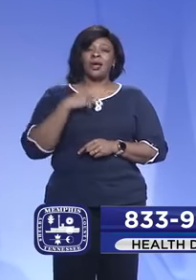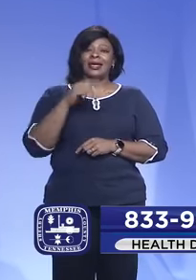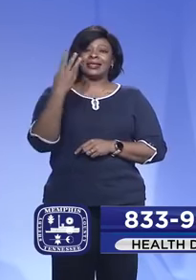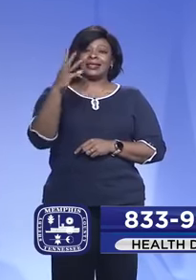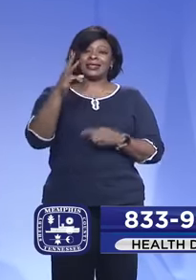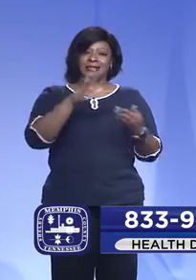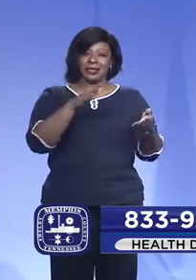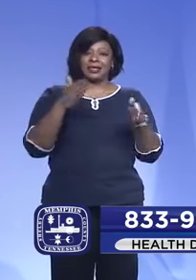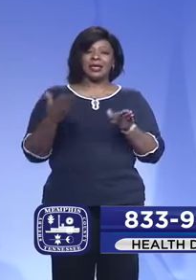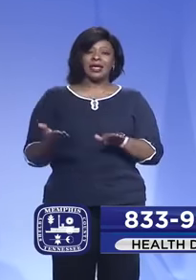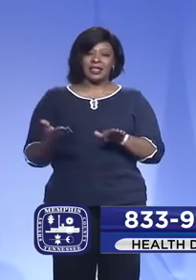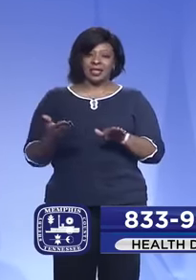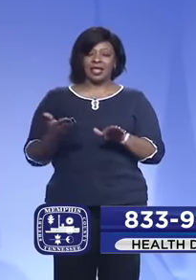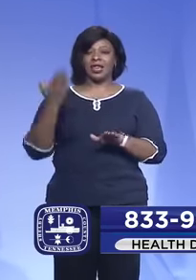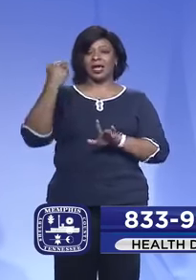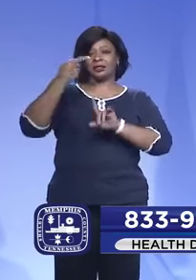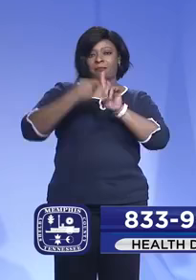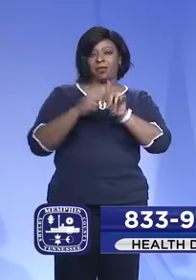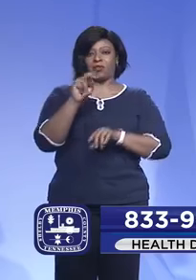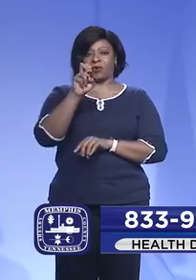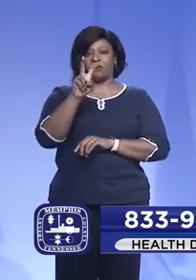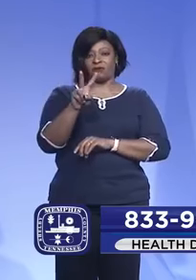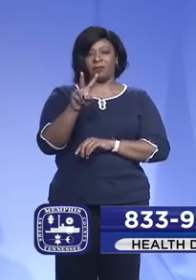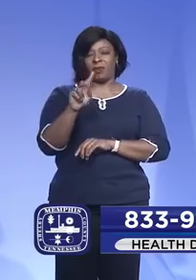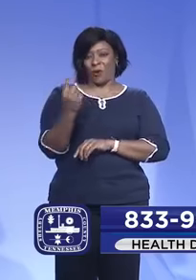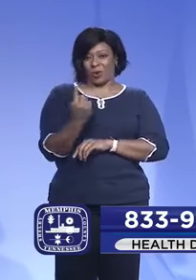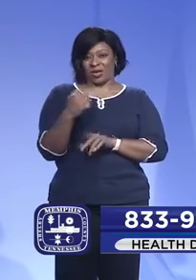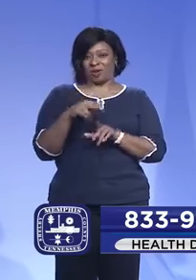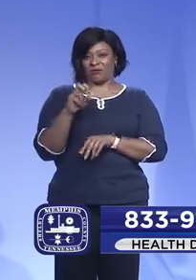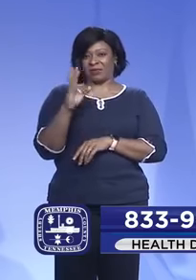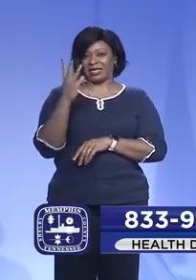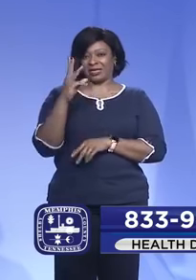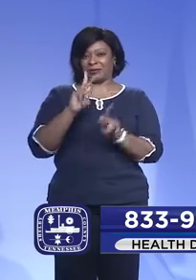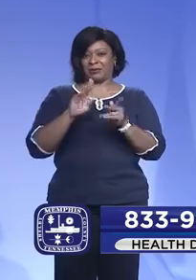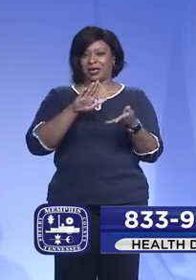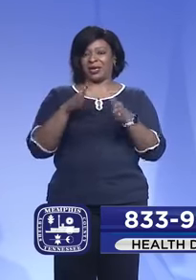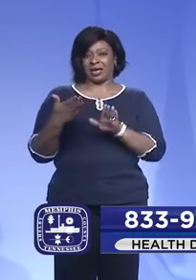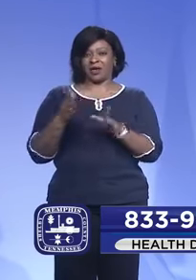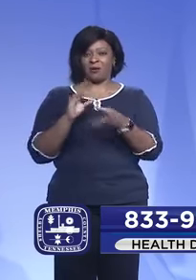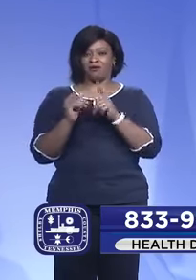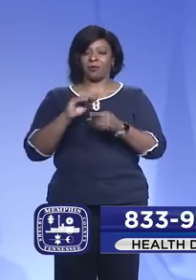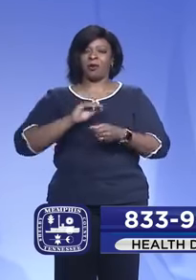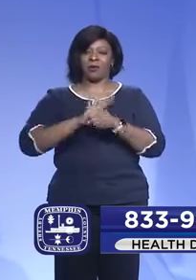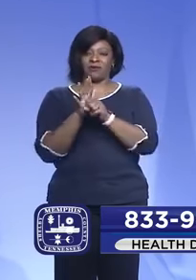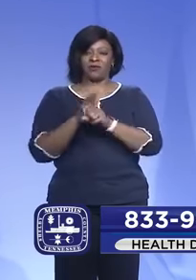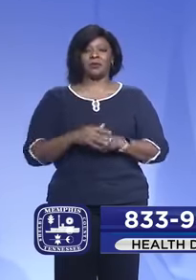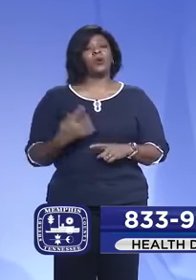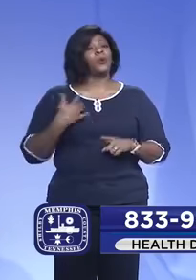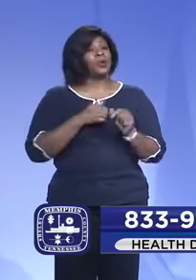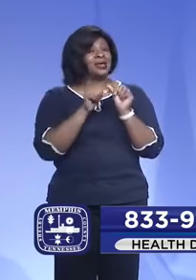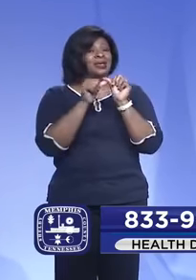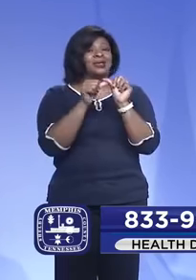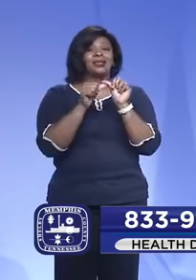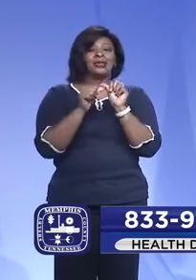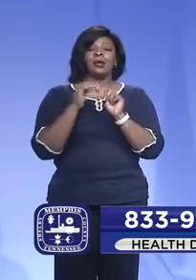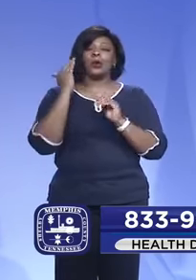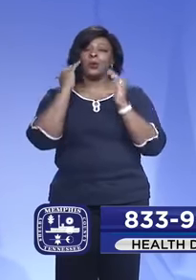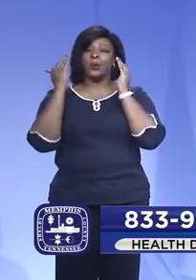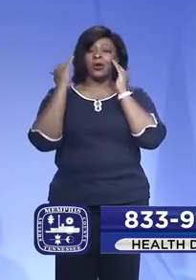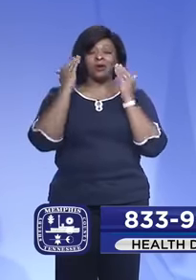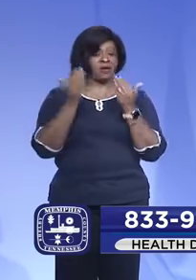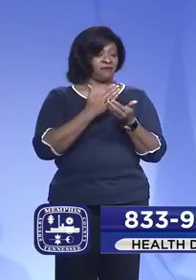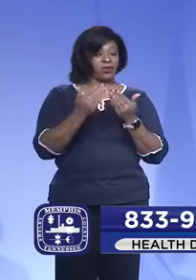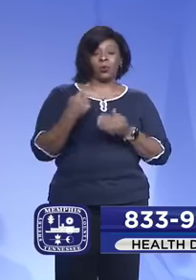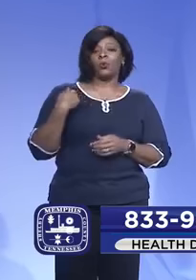16 deaths in the month of November alone. So we do continue to be aware that although